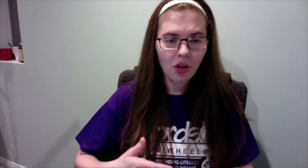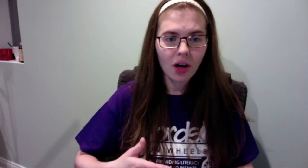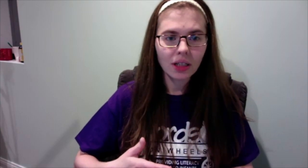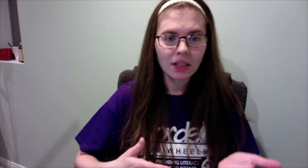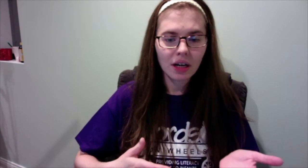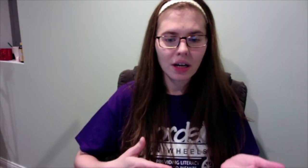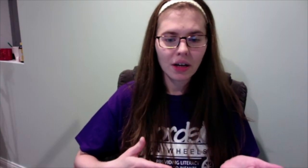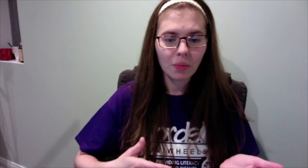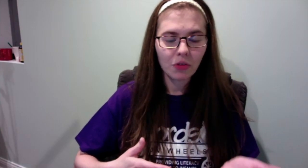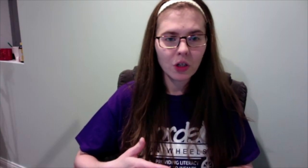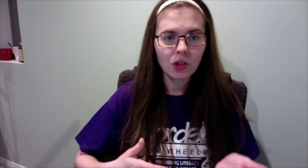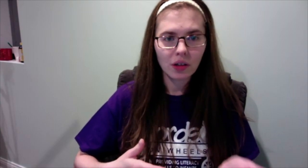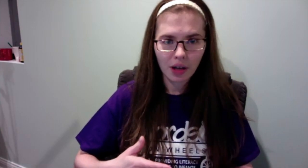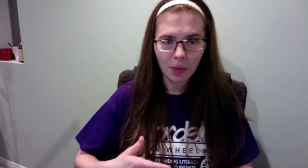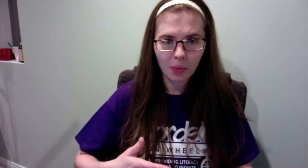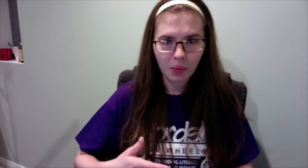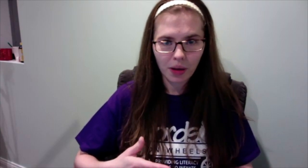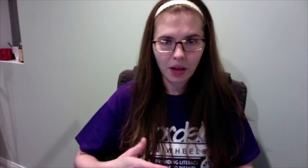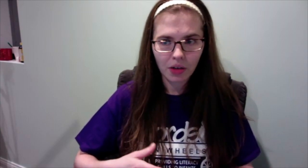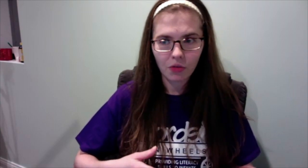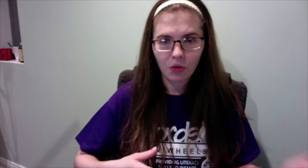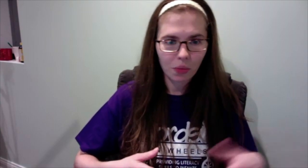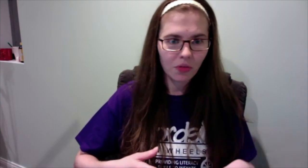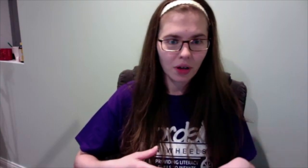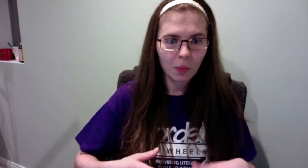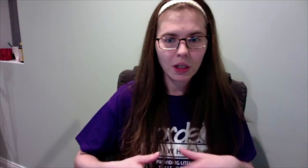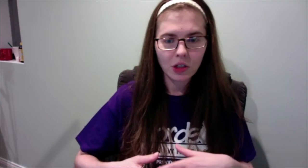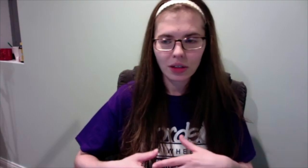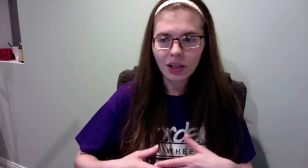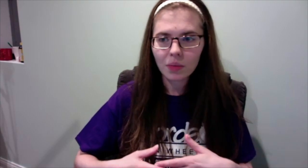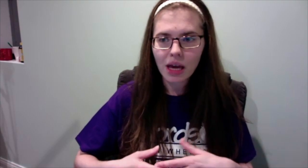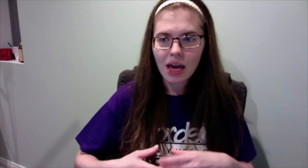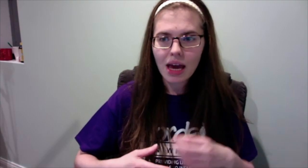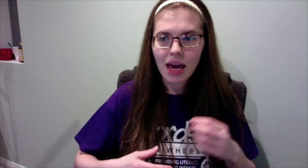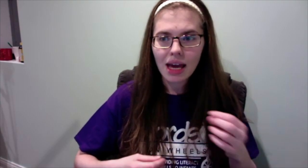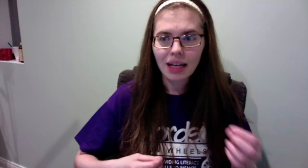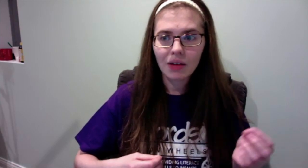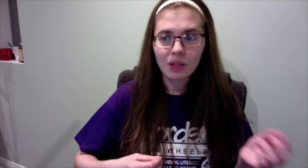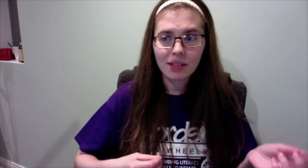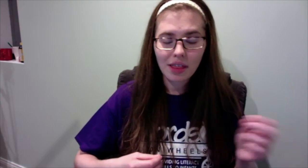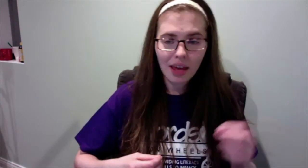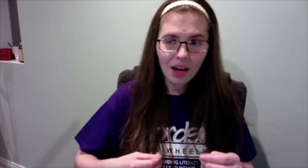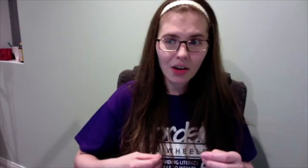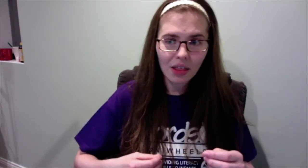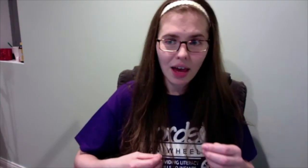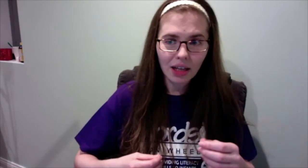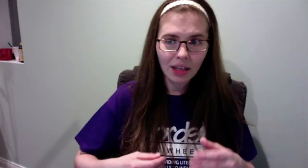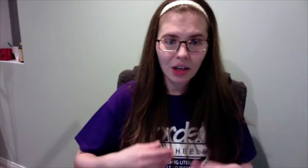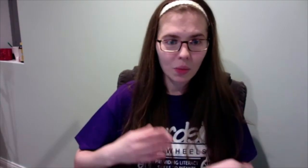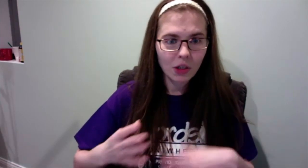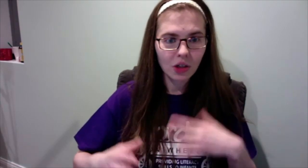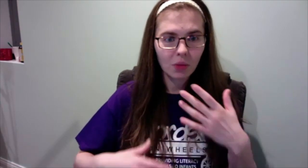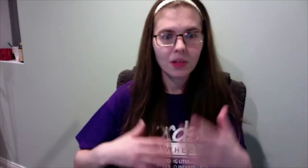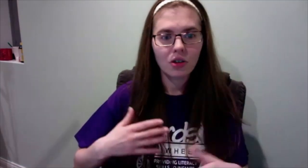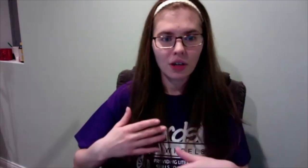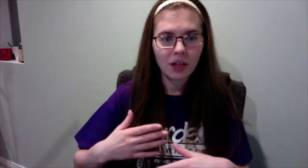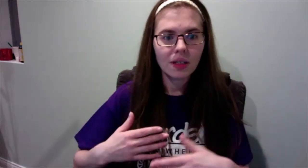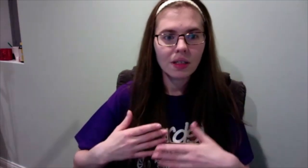thought professional help in form of occupational therapy. And it was there that the occupational therapist started us on some